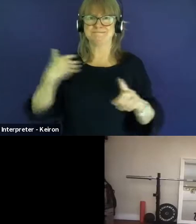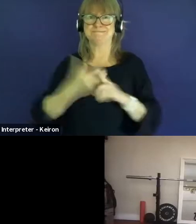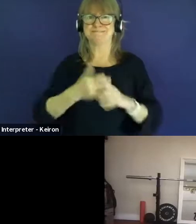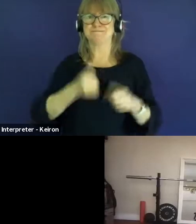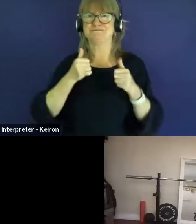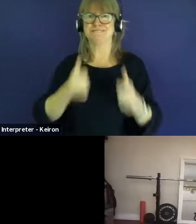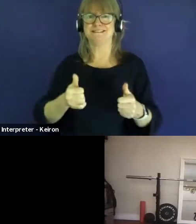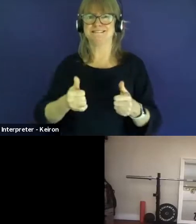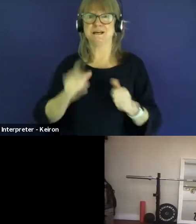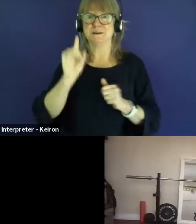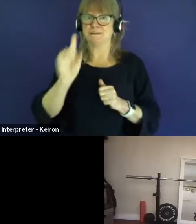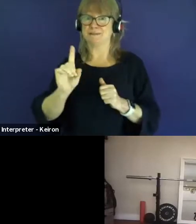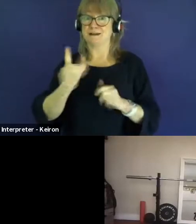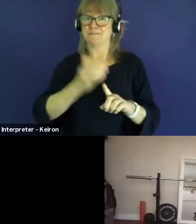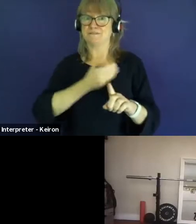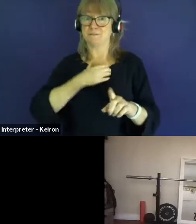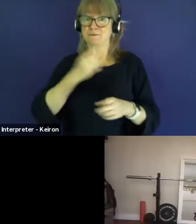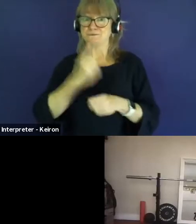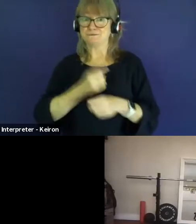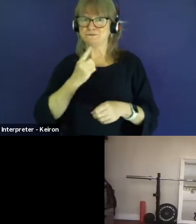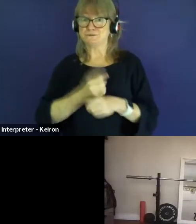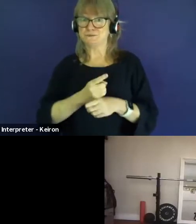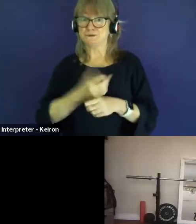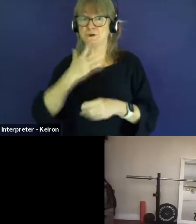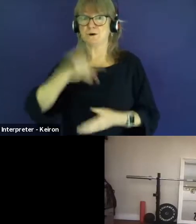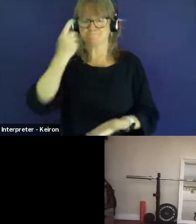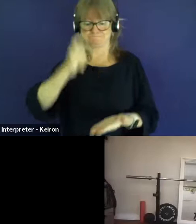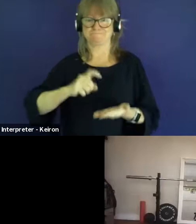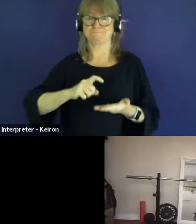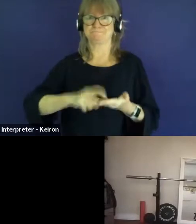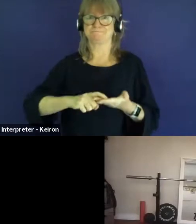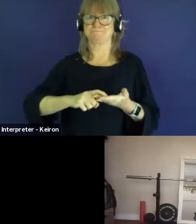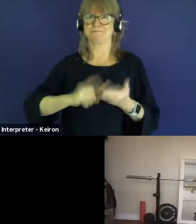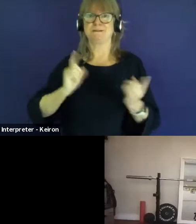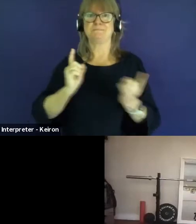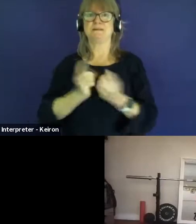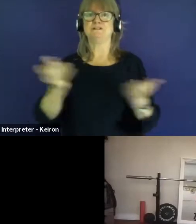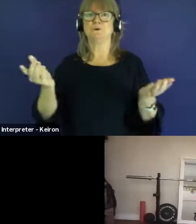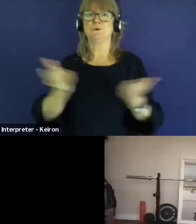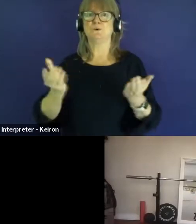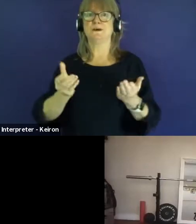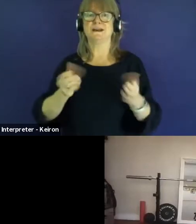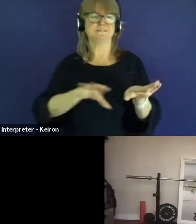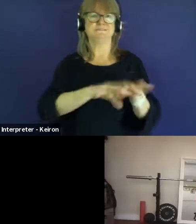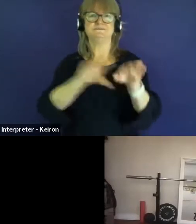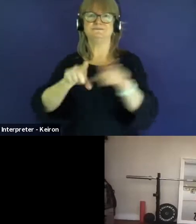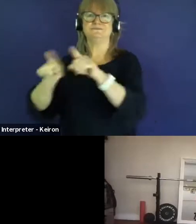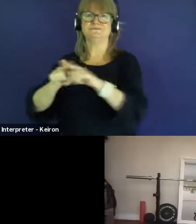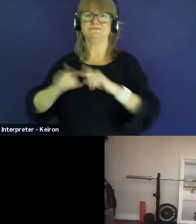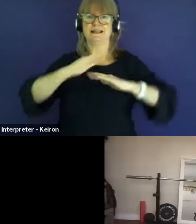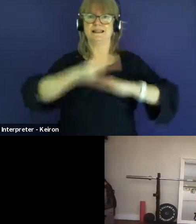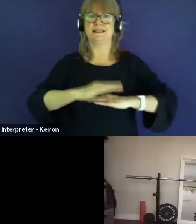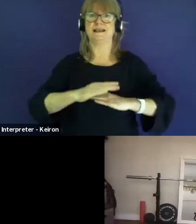But before I go any further, I'd like to acknowledge that our meeting is being held across a number of lands, but I'm based